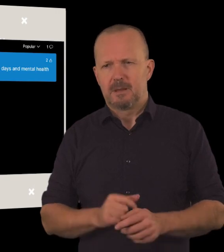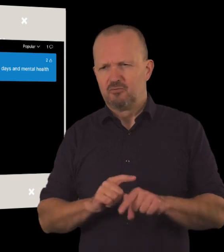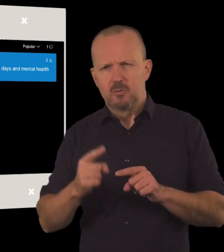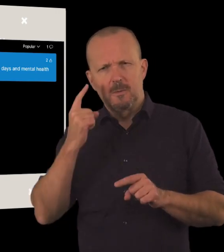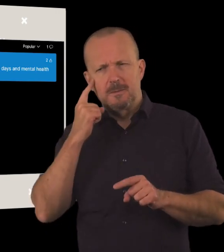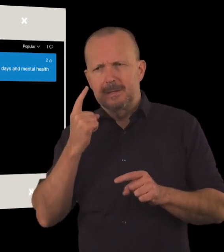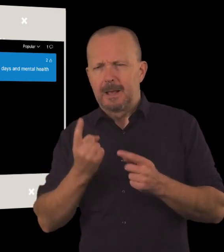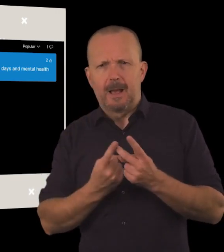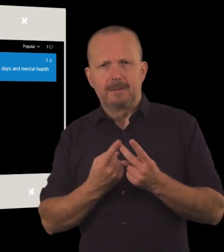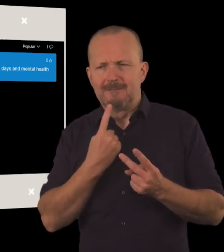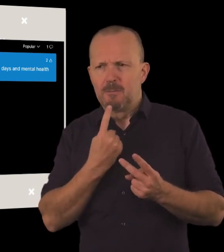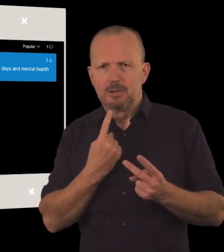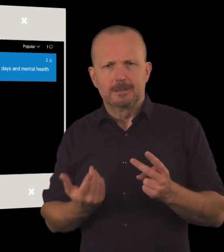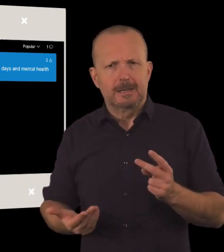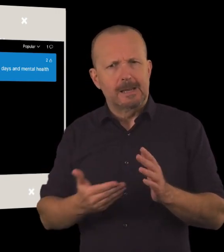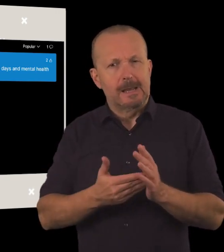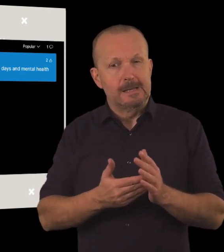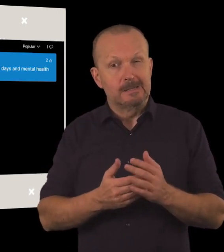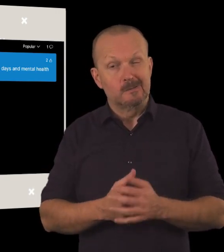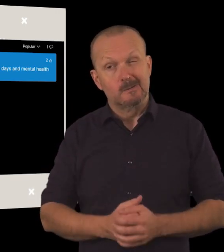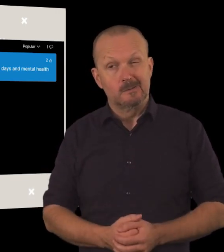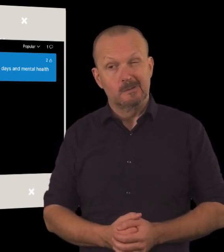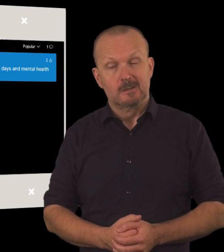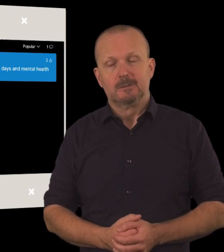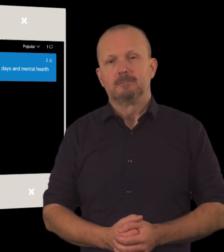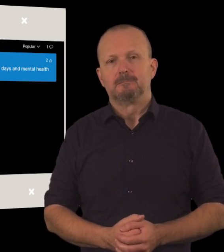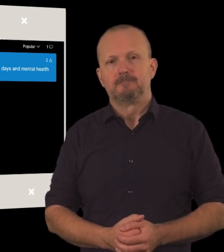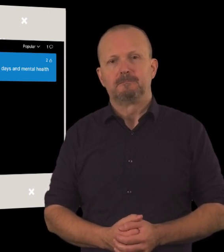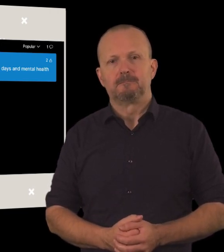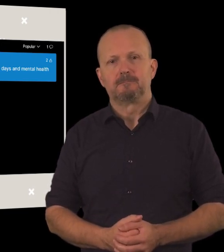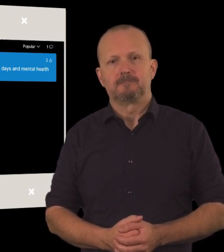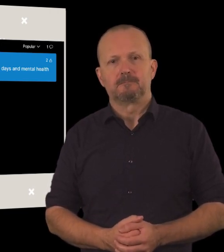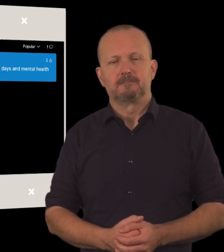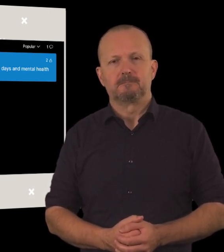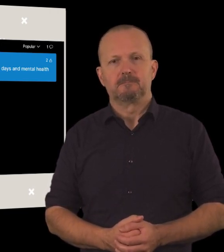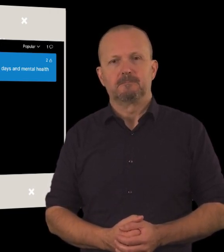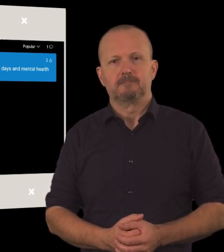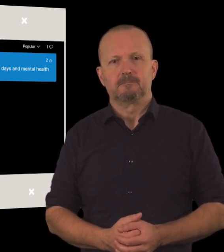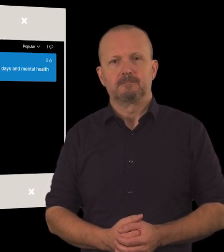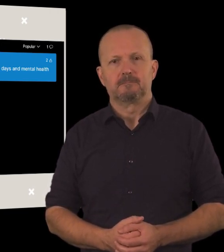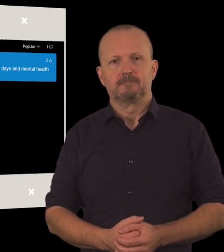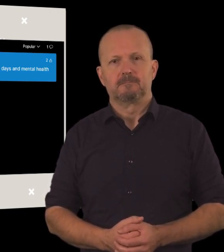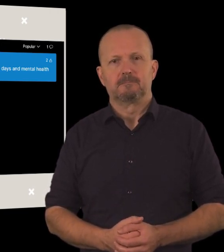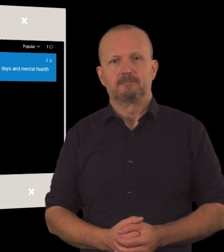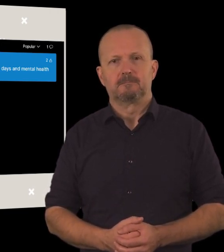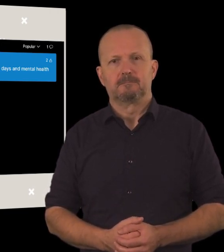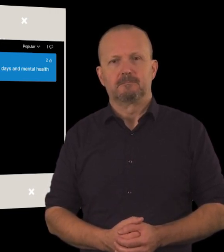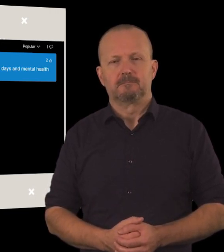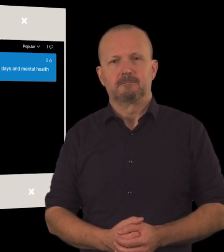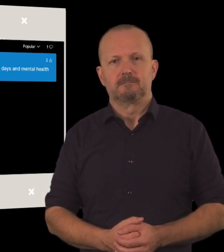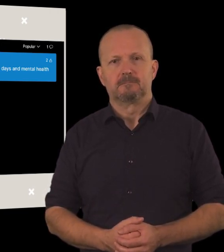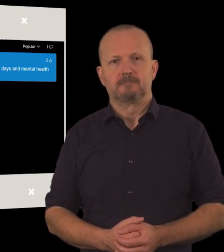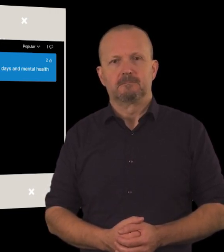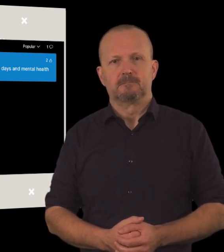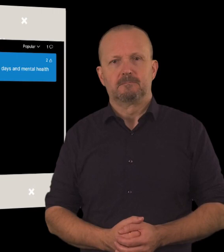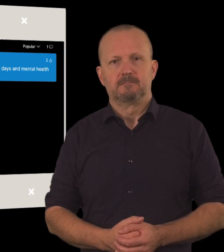I think the main thing for me as an artist is creativity